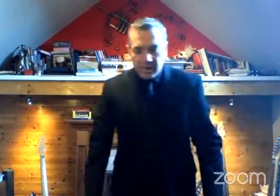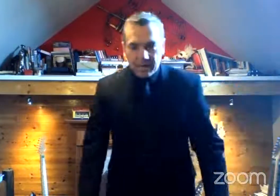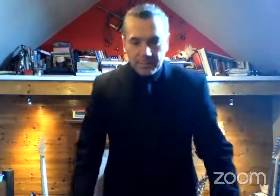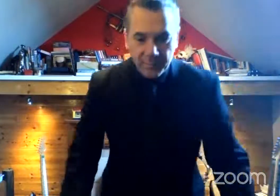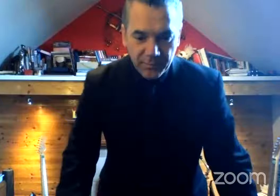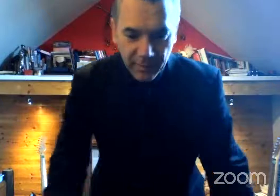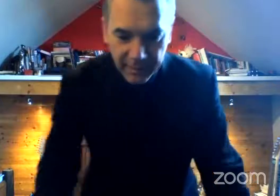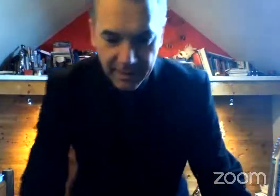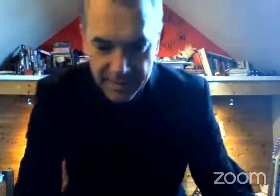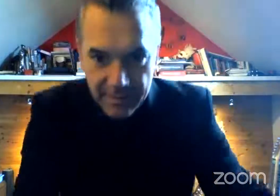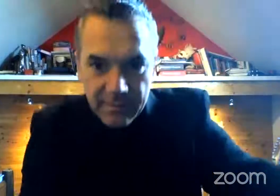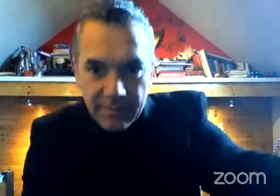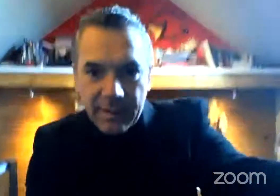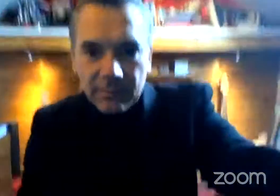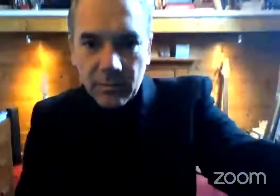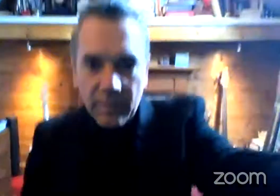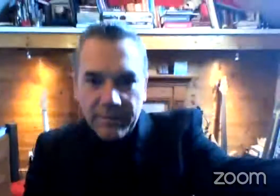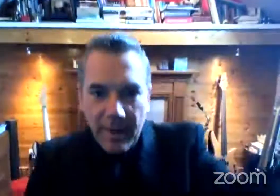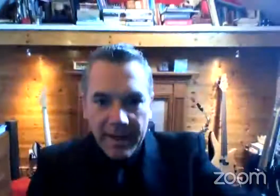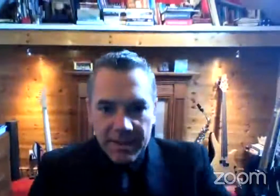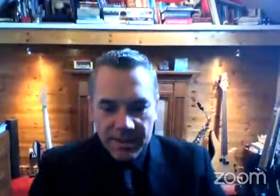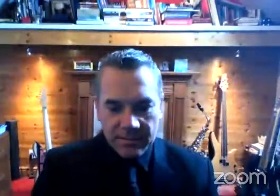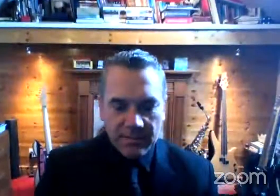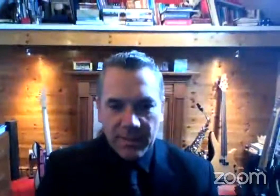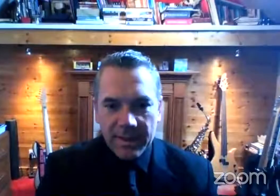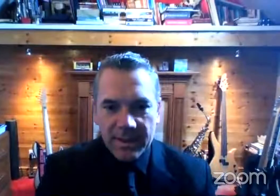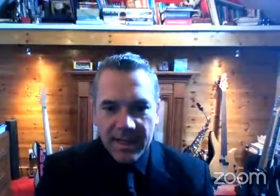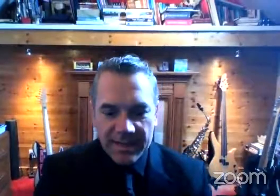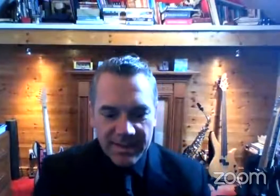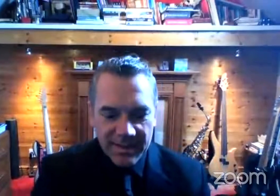Okay, brilliant. Right, we've managed to get